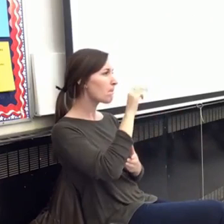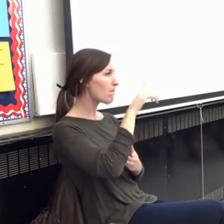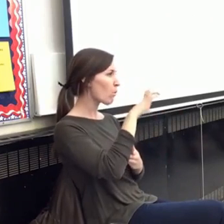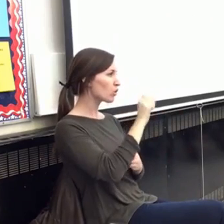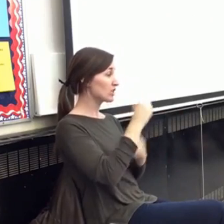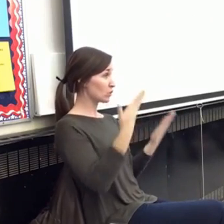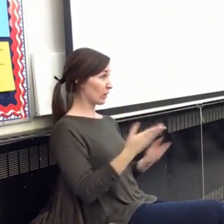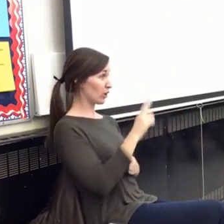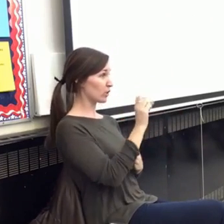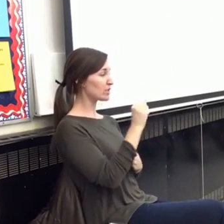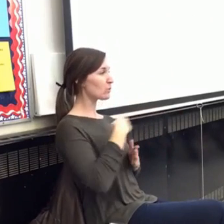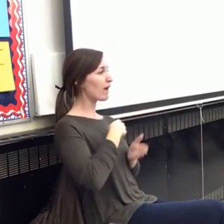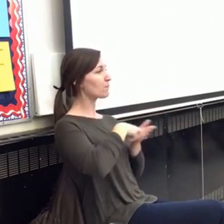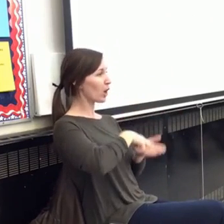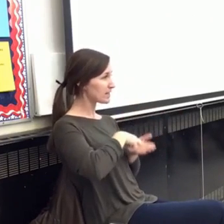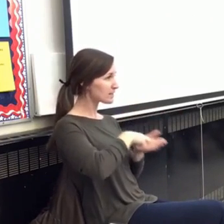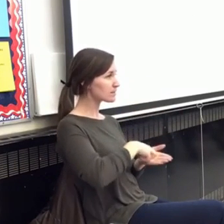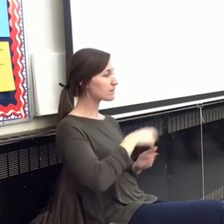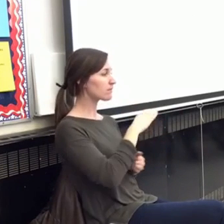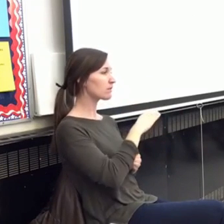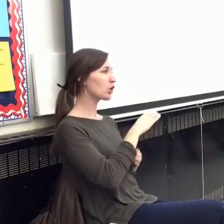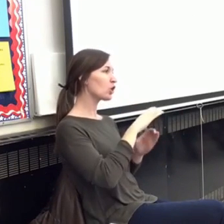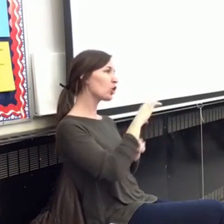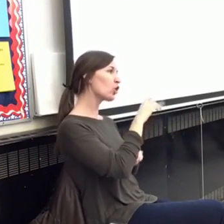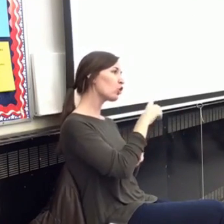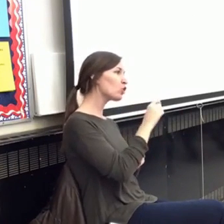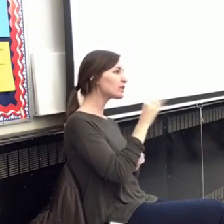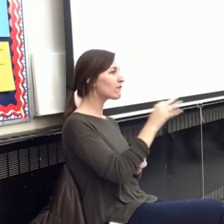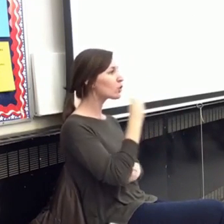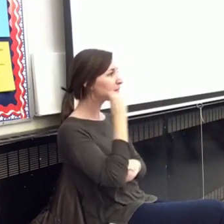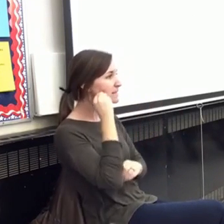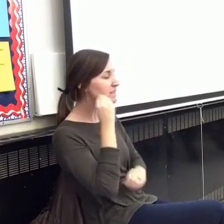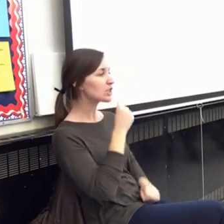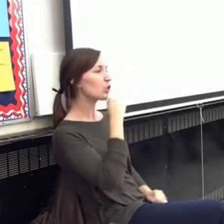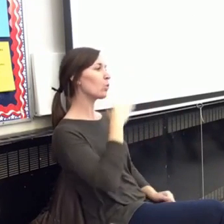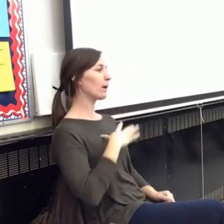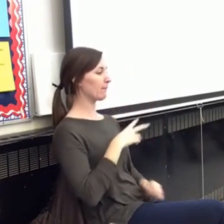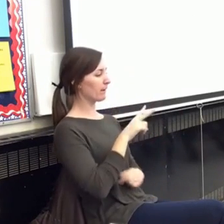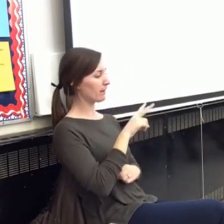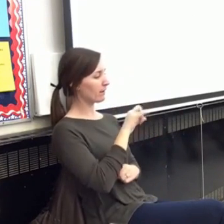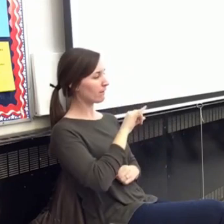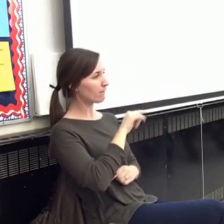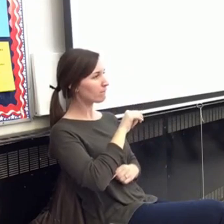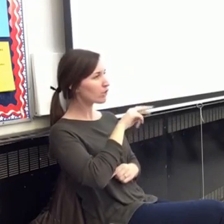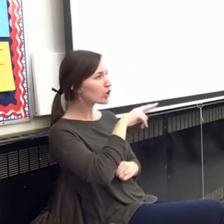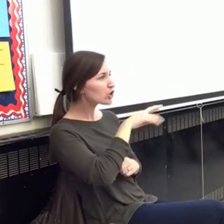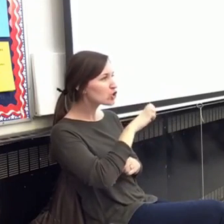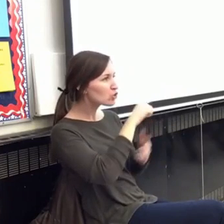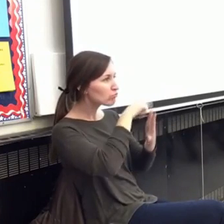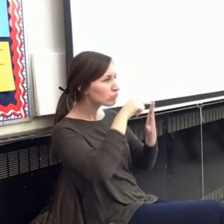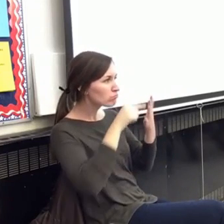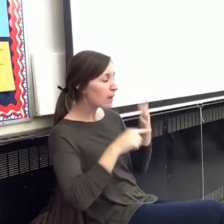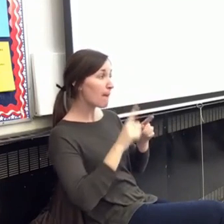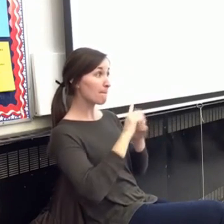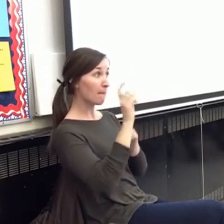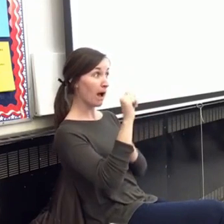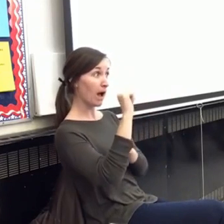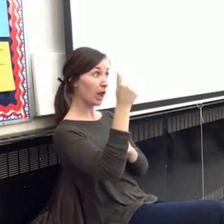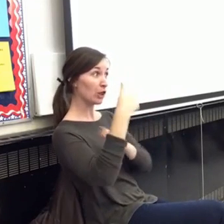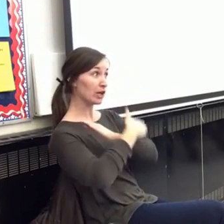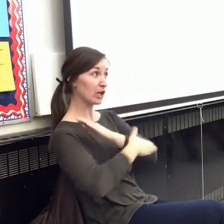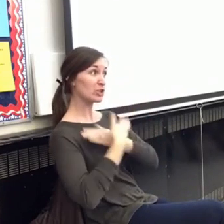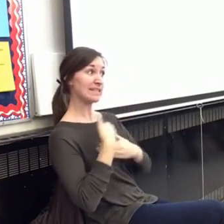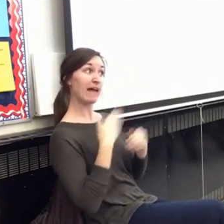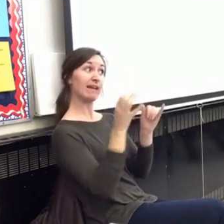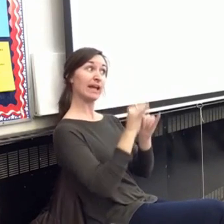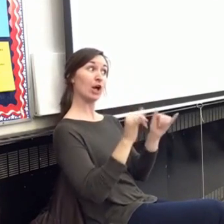have Protestantism, Cult of Domesticity, women's virtue, things like that. Other countries, though, have a very common profession